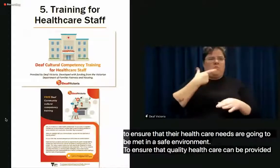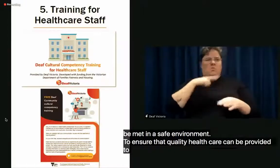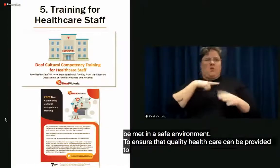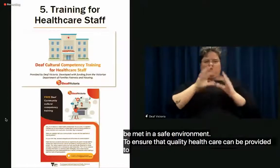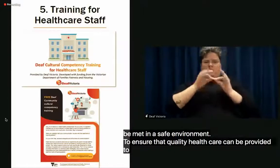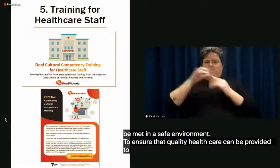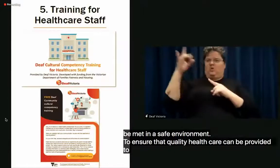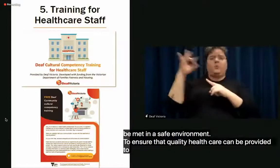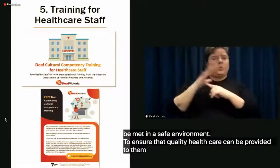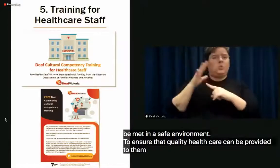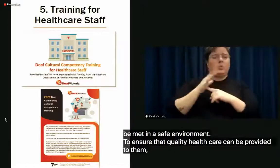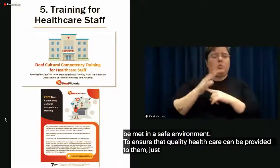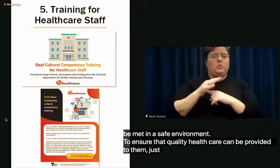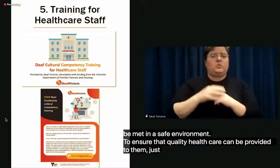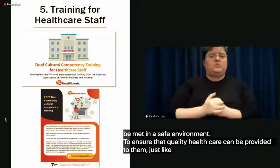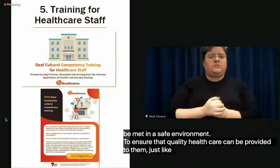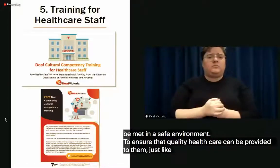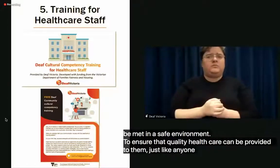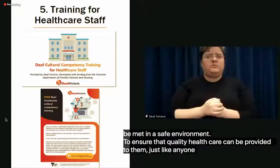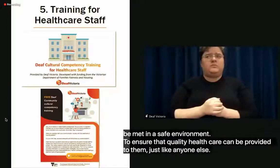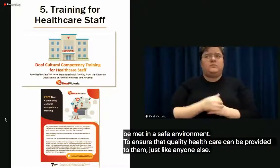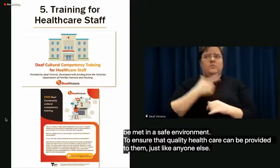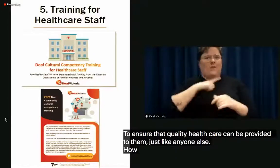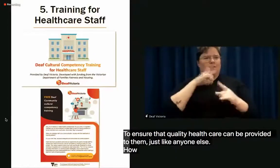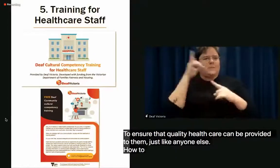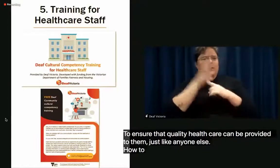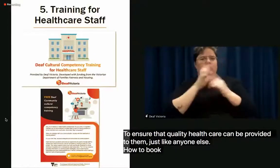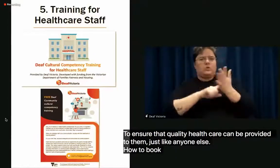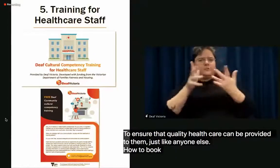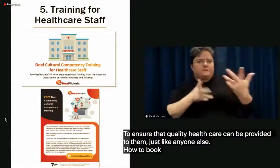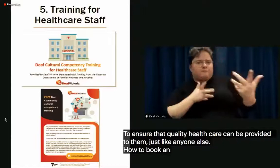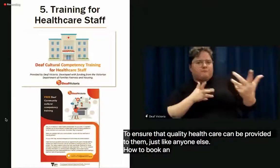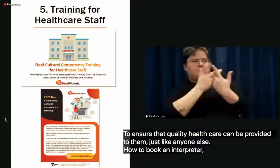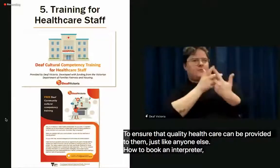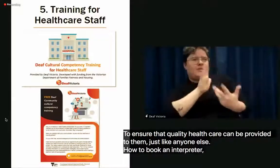How to book an interpreter and why interpreters are so important to provide access.